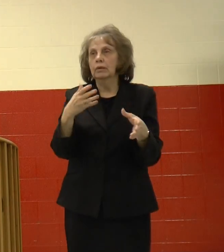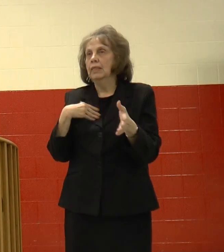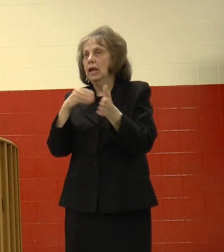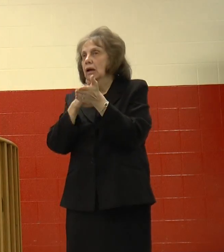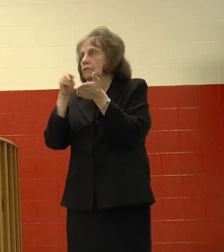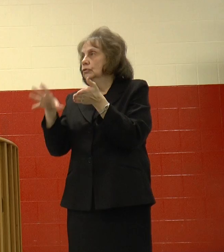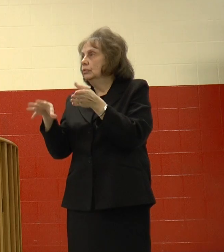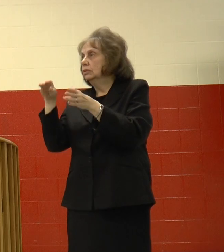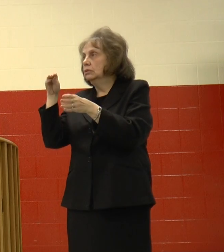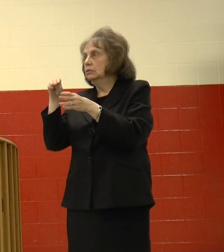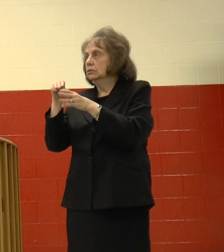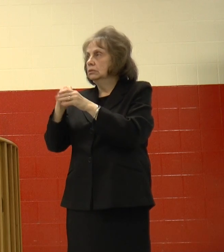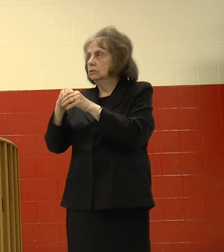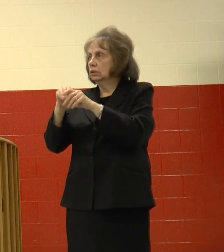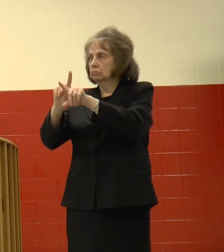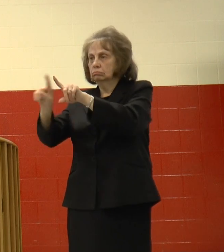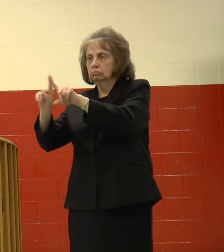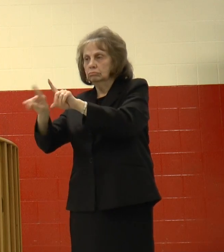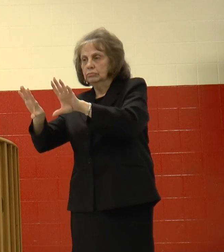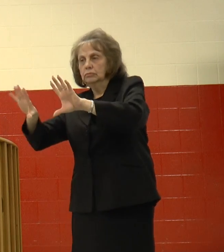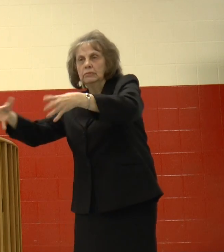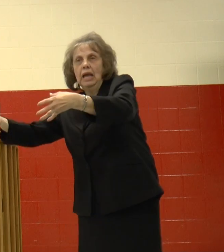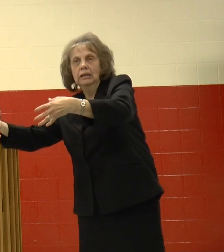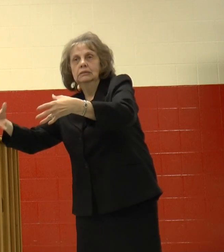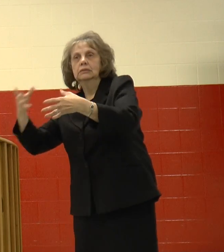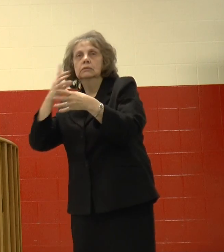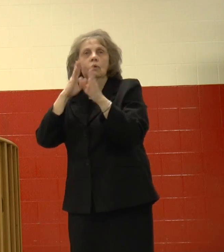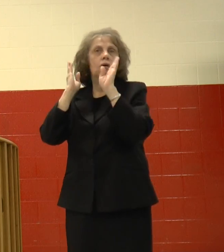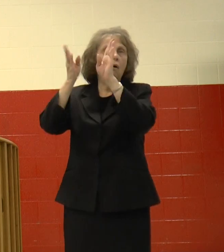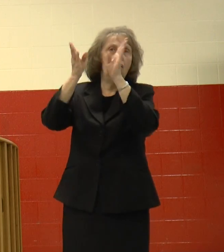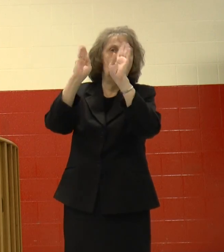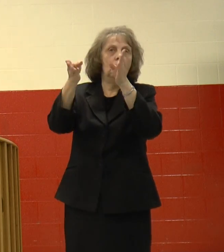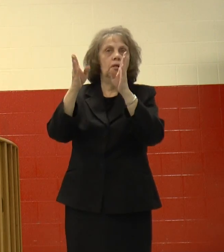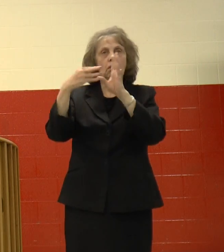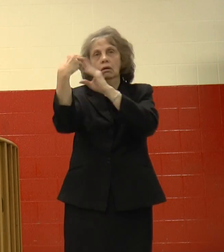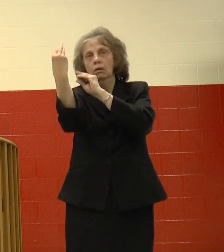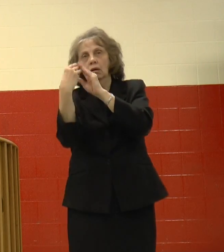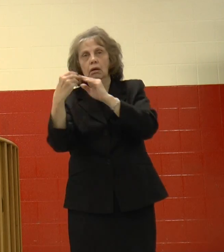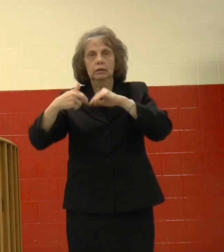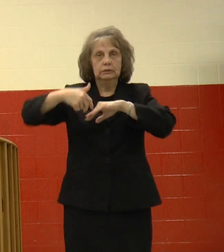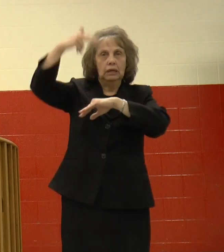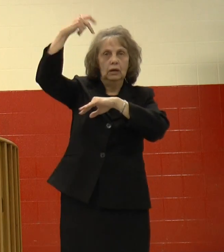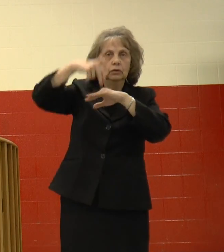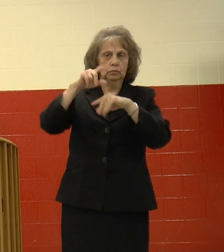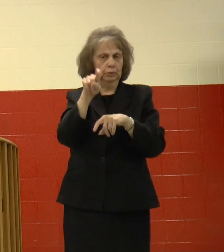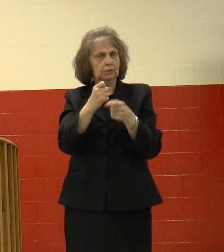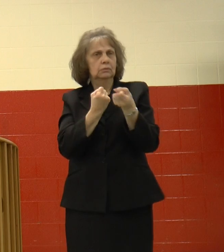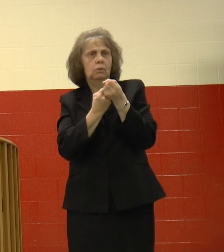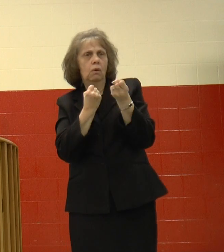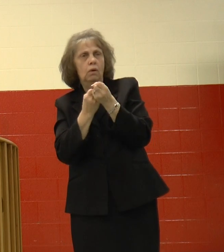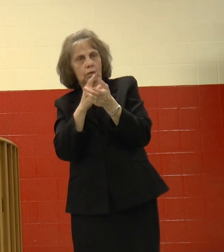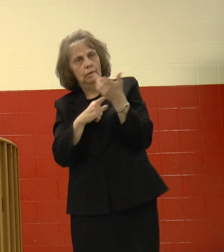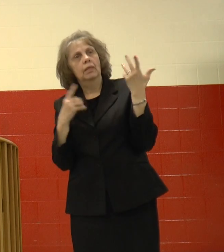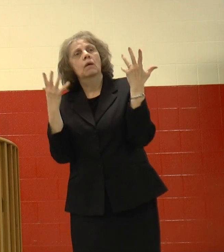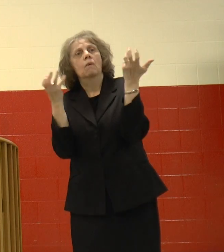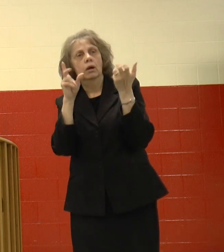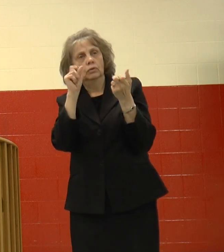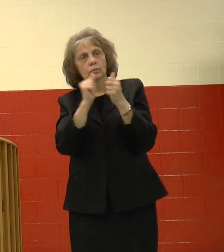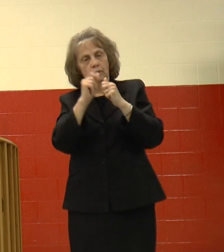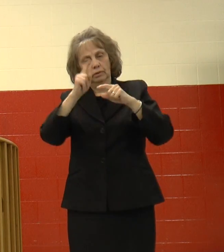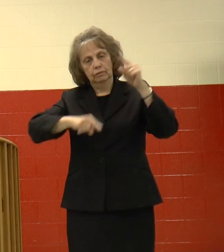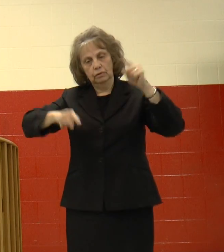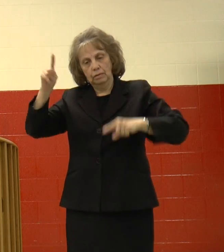students in whatever breakout space they can find. They've got them in the halls. They've got them in the stairwells. We need to support what they want to do with a variety